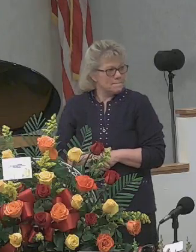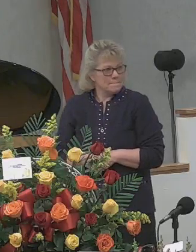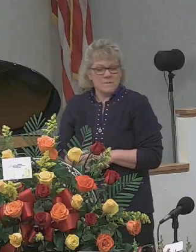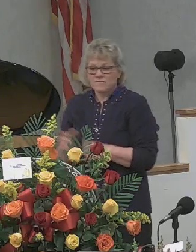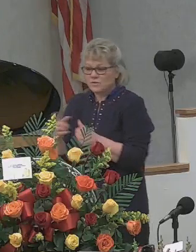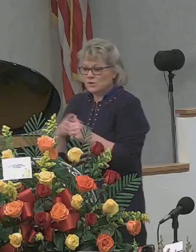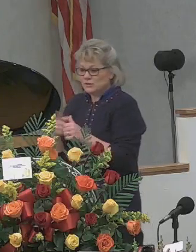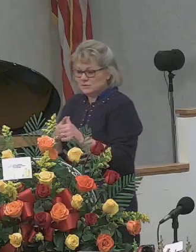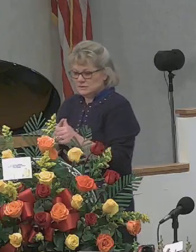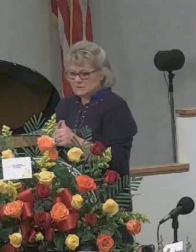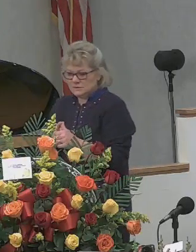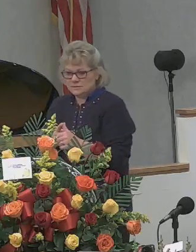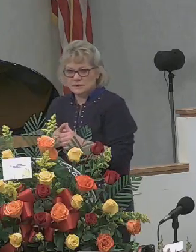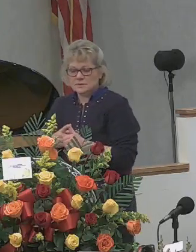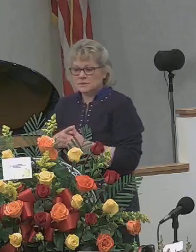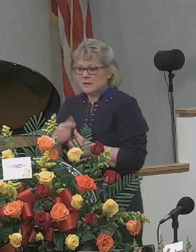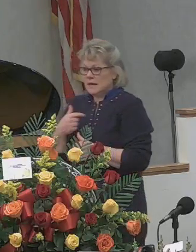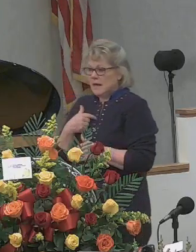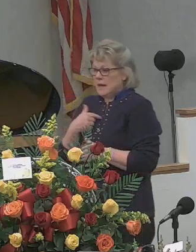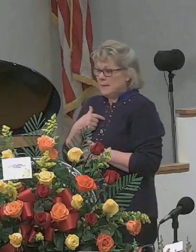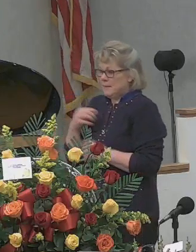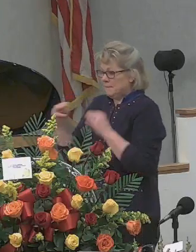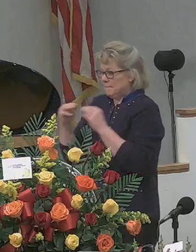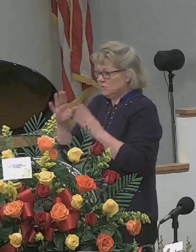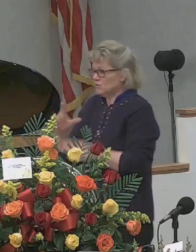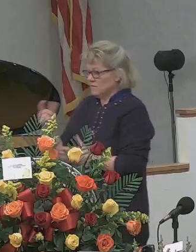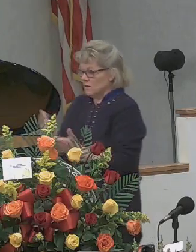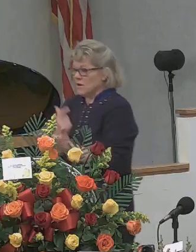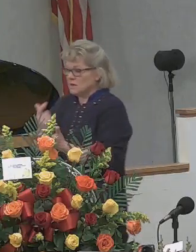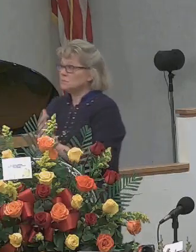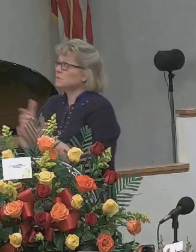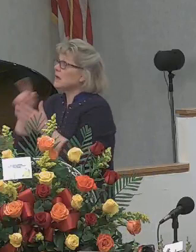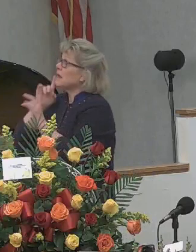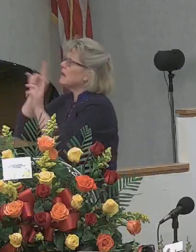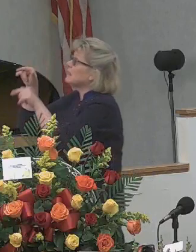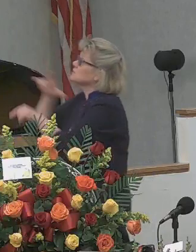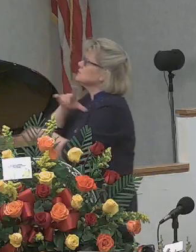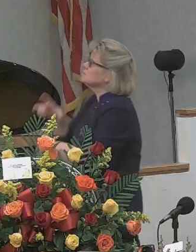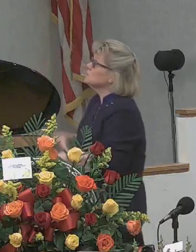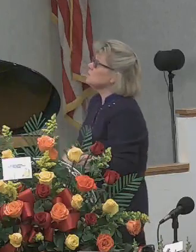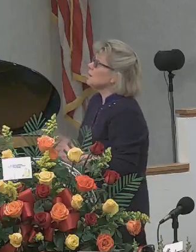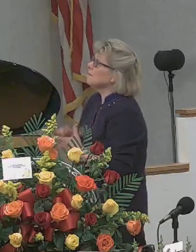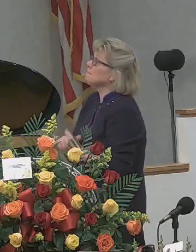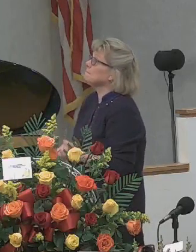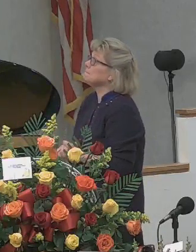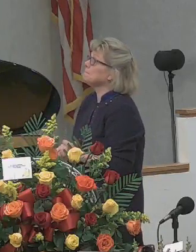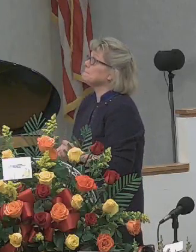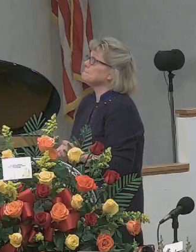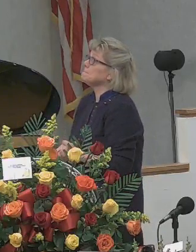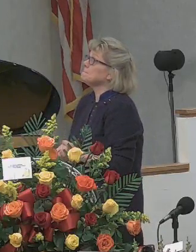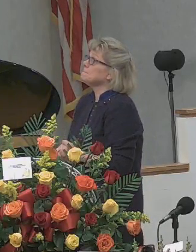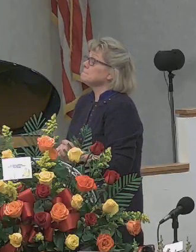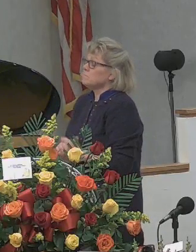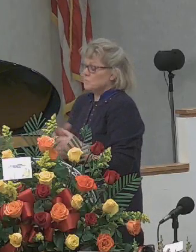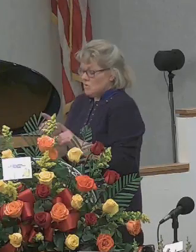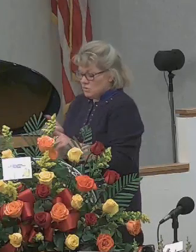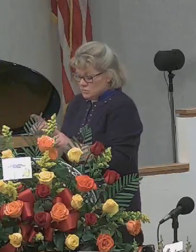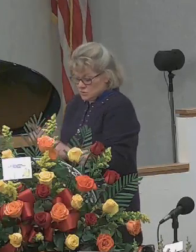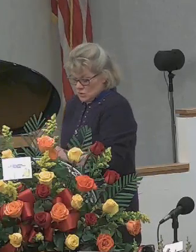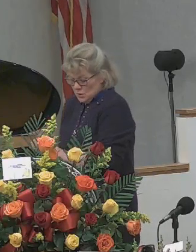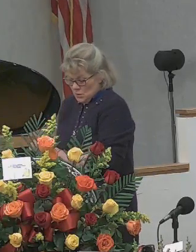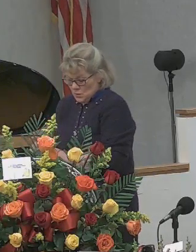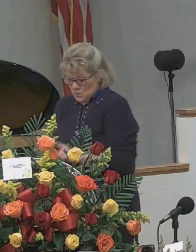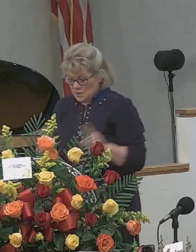Number one is a minister of the gospel answering to the Lord. And then also in